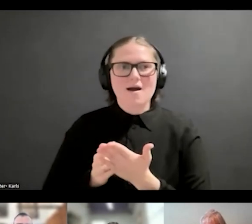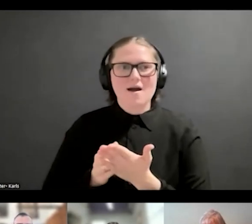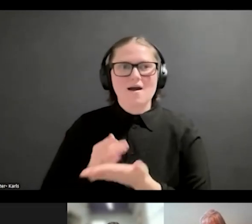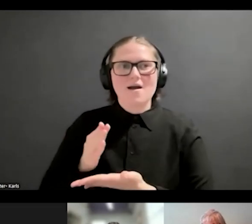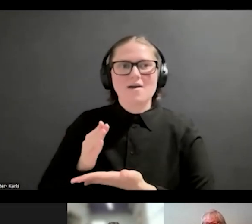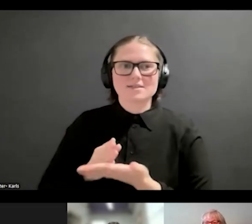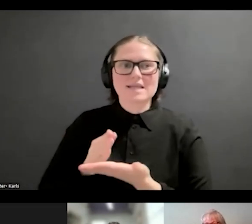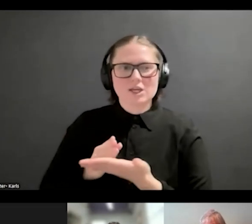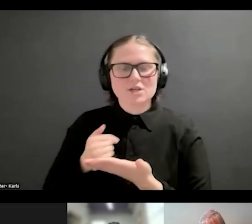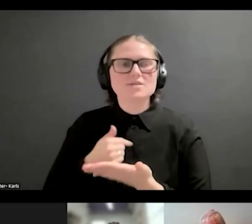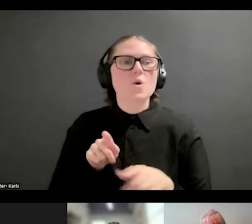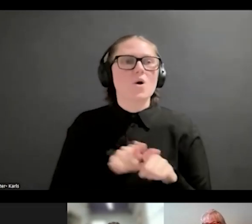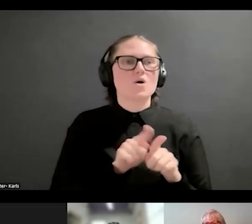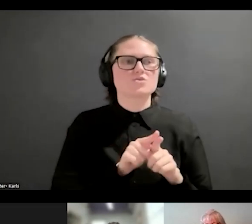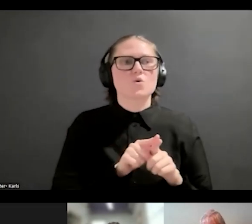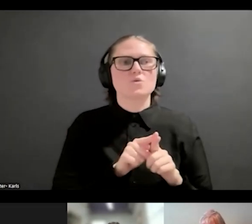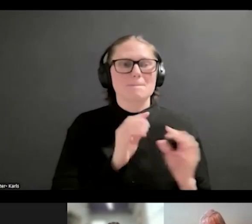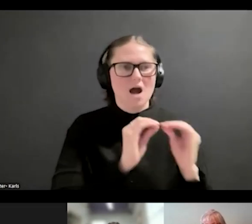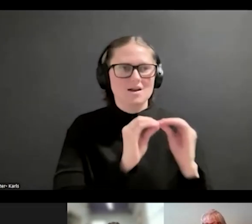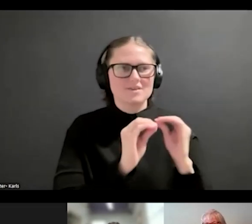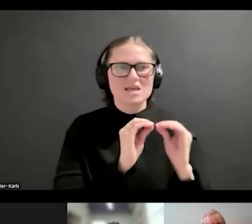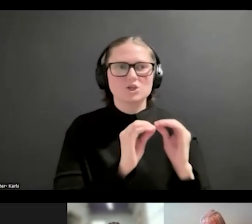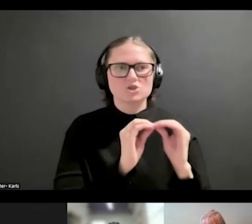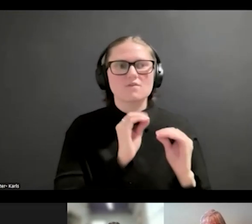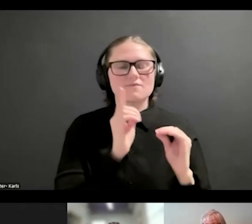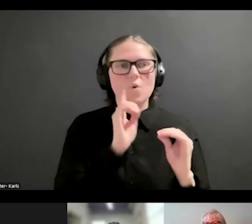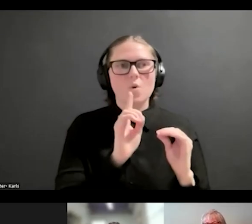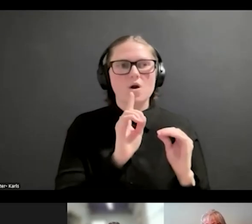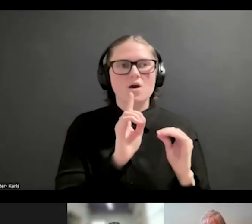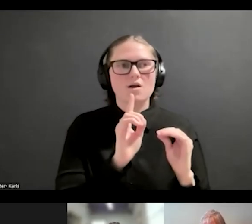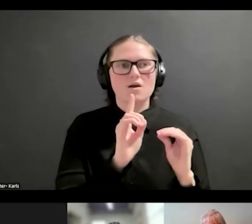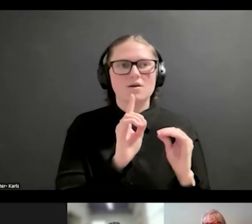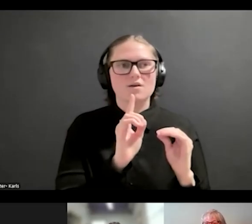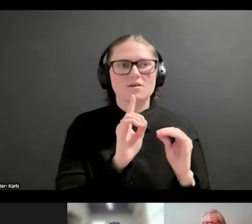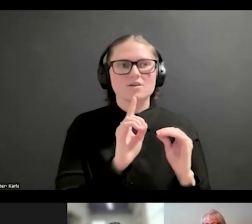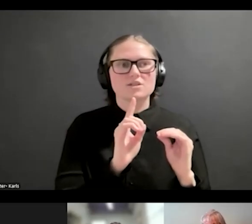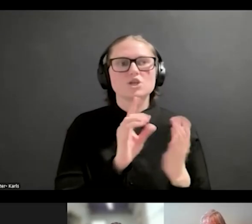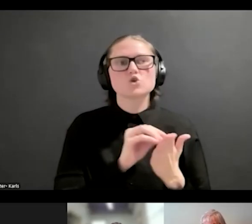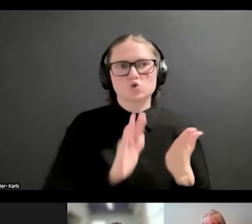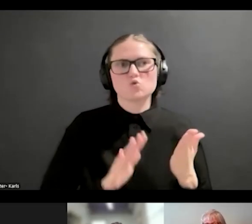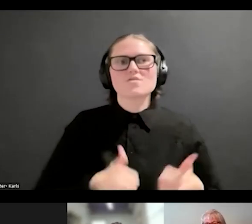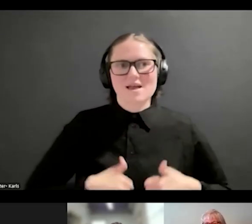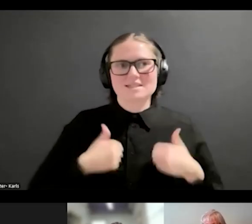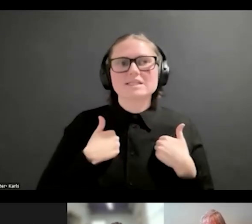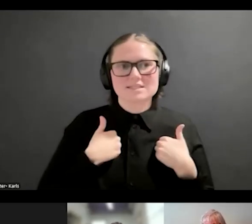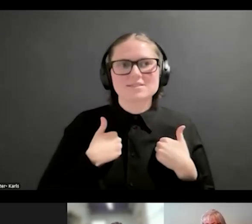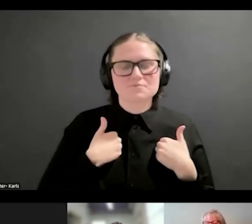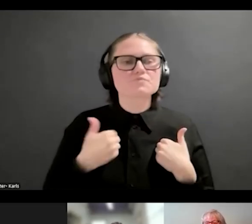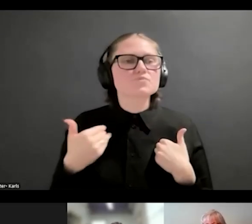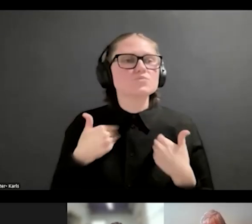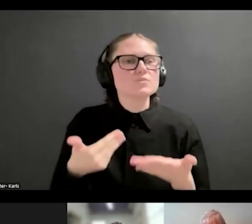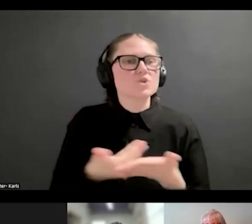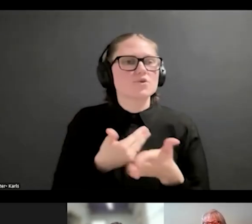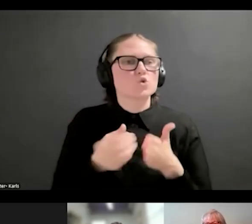some modifications or retrofitting that we could make to our student residents. We have new guide